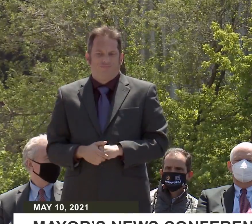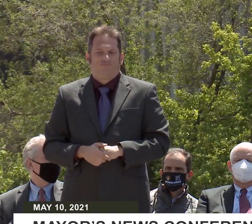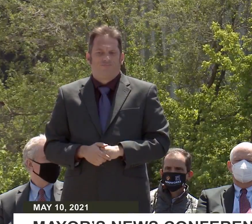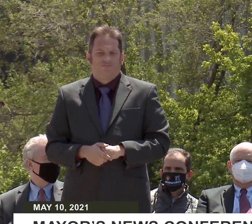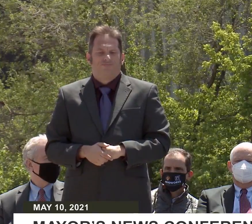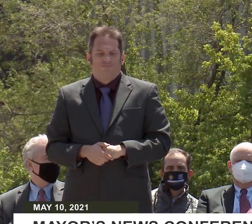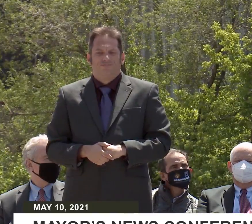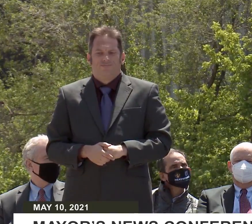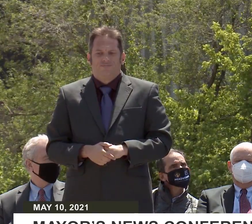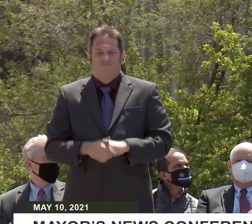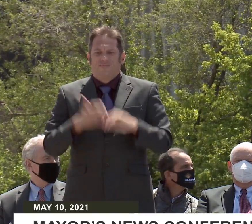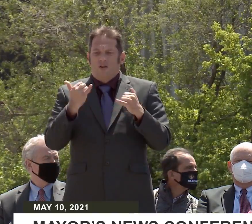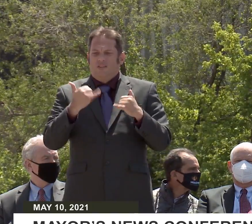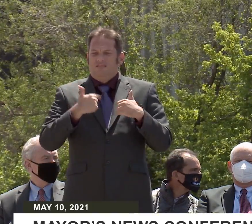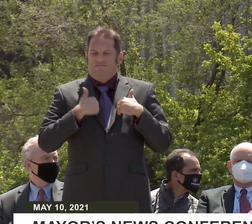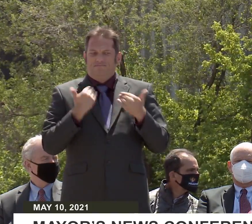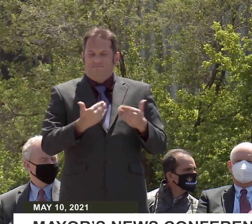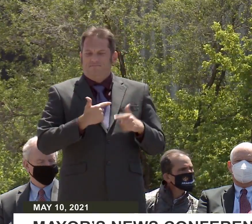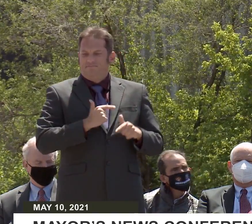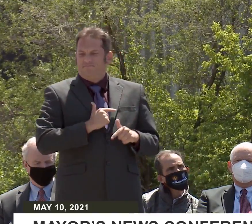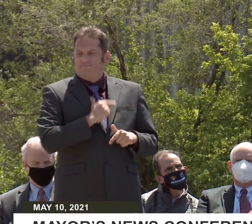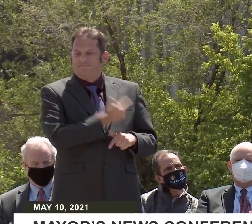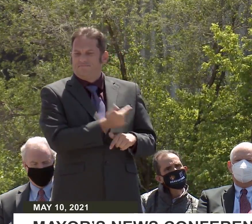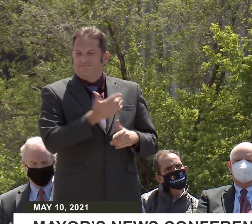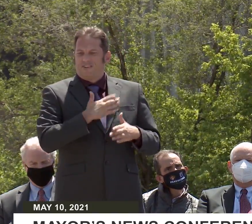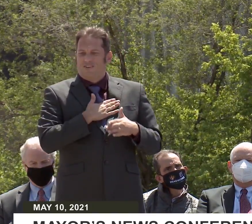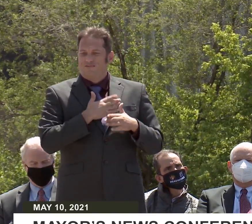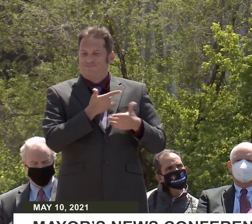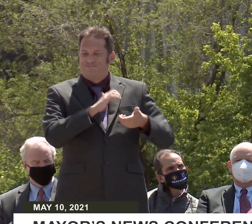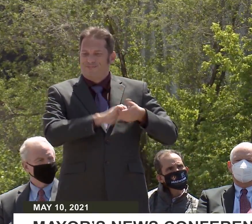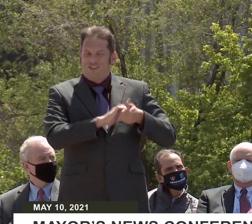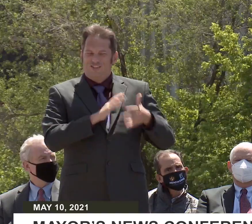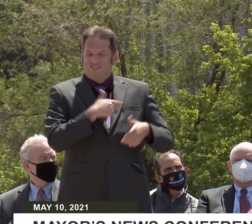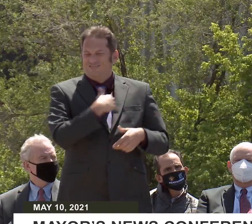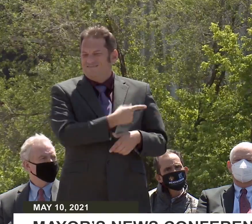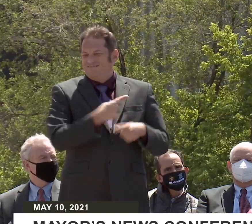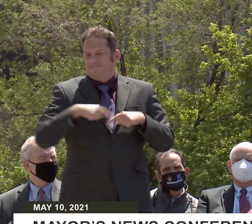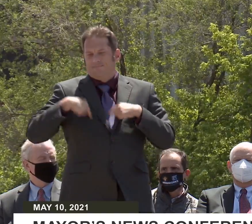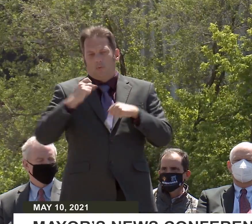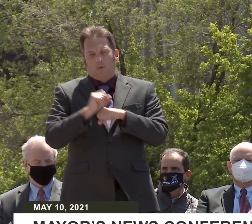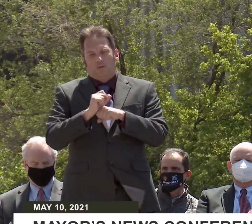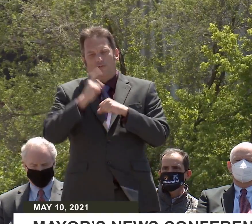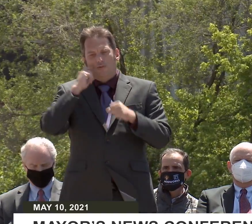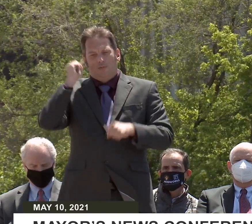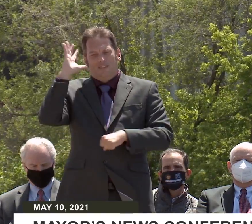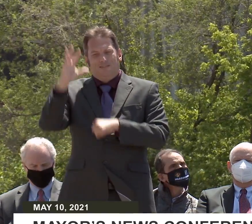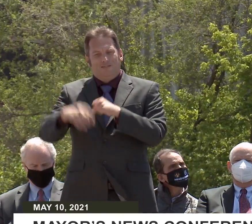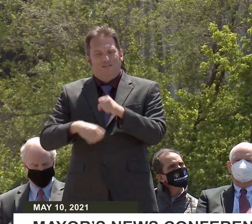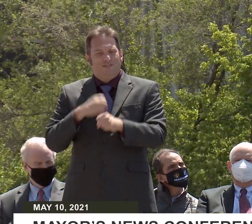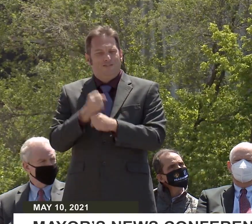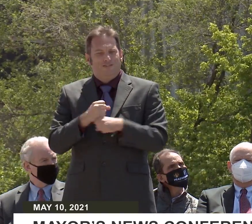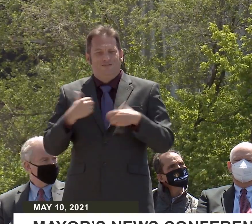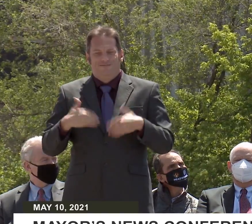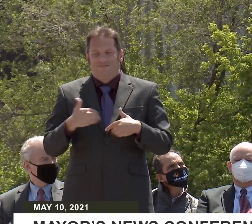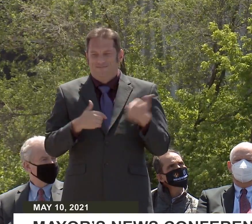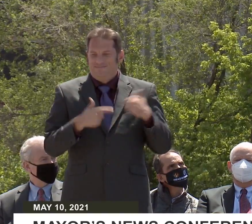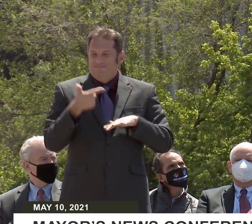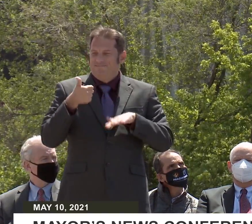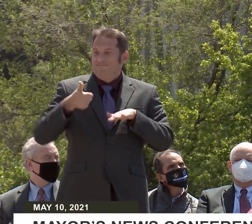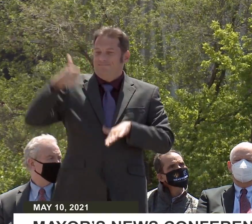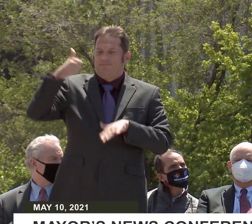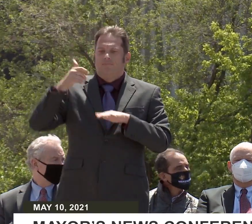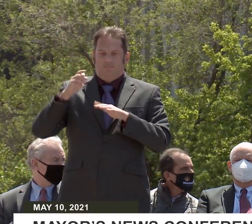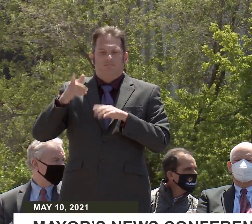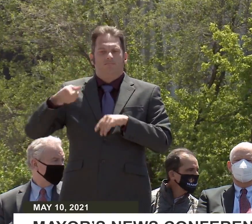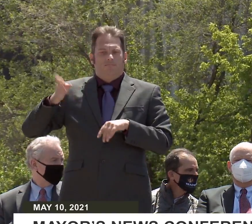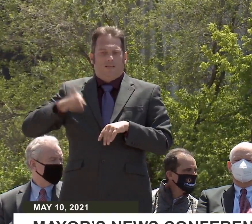partner, someone that I've had the pleasure of working with for many years, but now as the other executive with Baltimore to his name, and